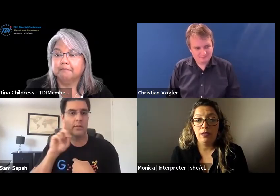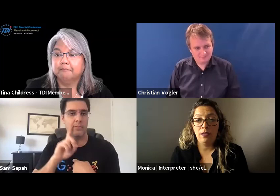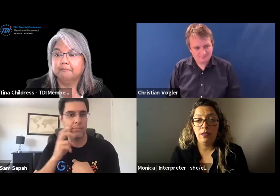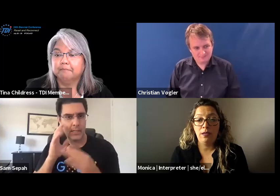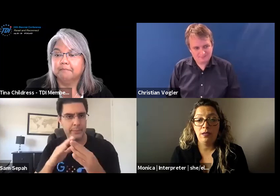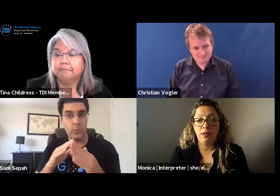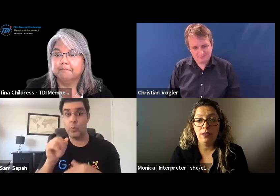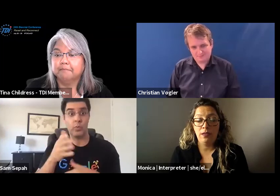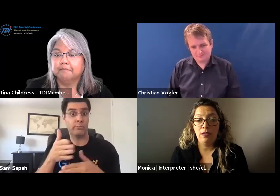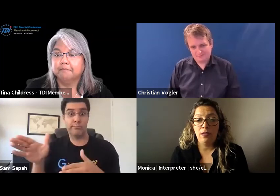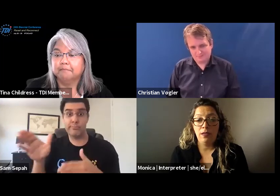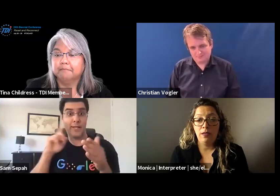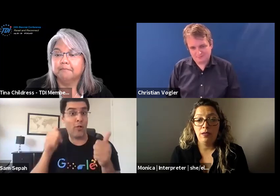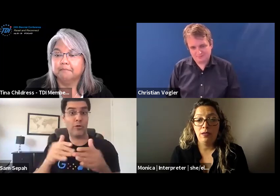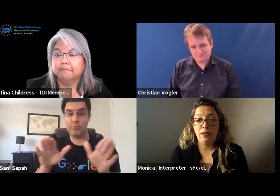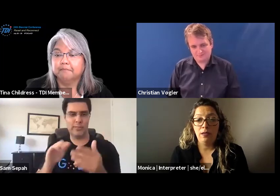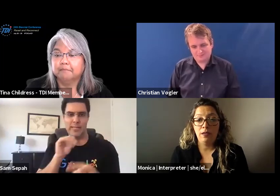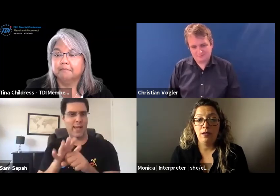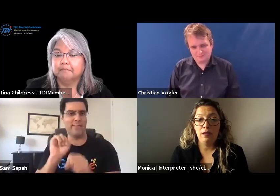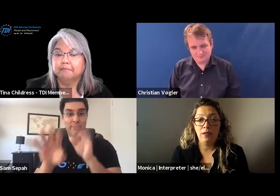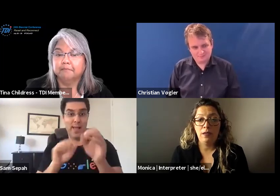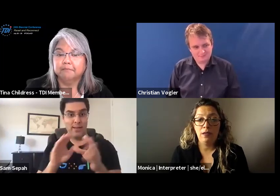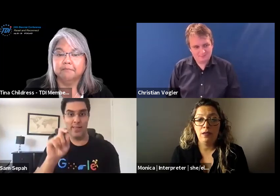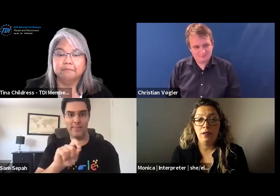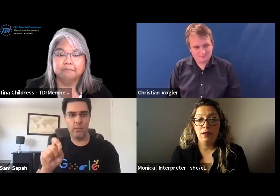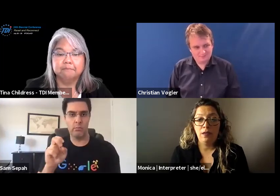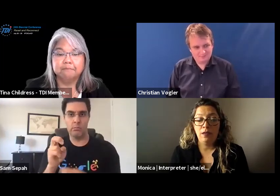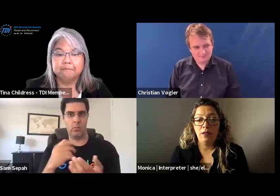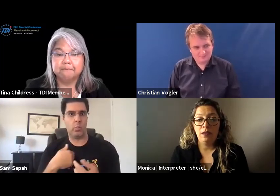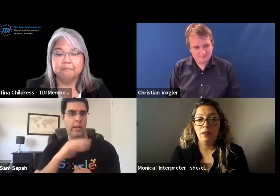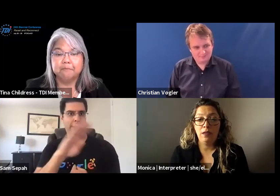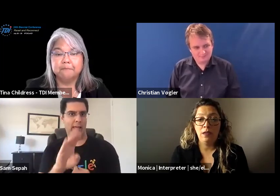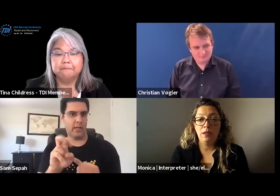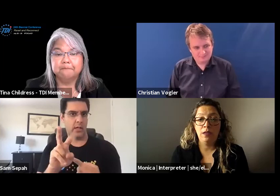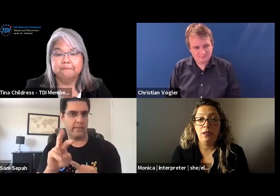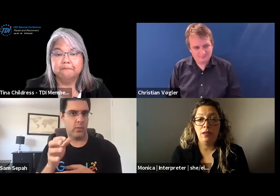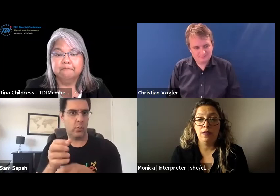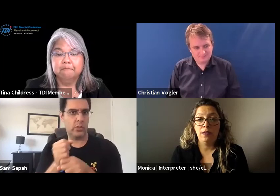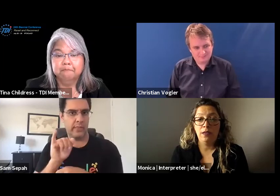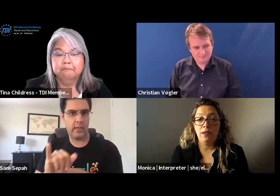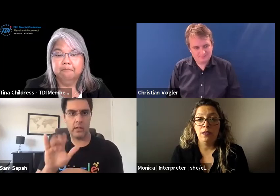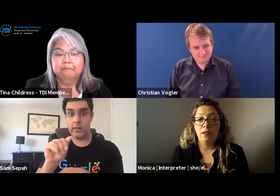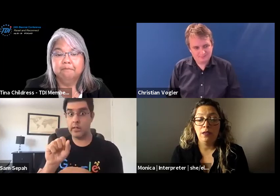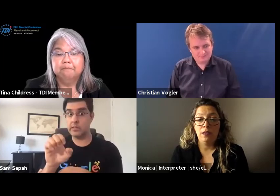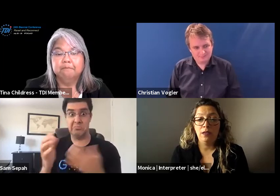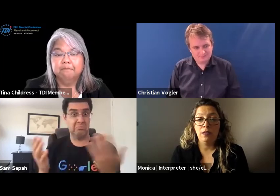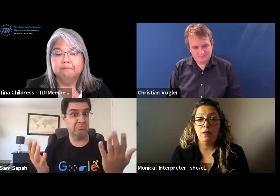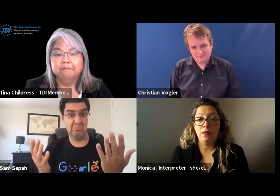and hard of hearing or deaf and blind in that community. There's not enough people sending that in, so we don't ever receive